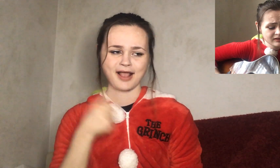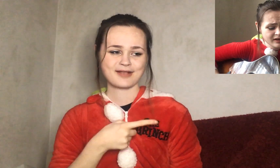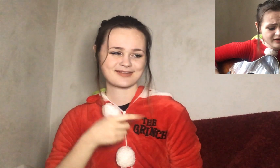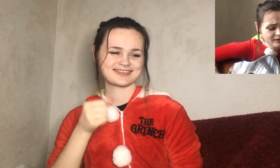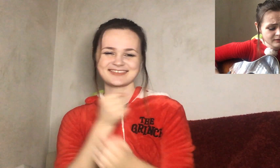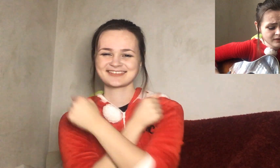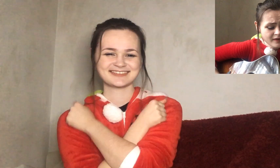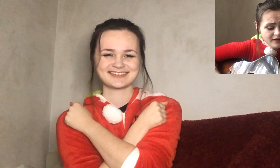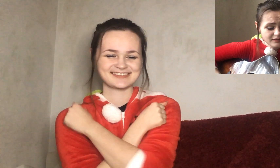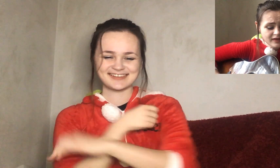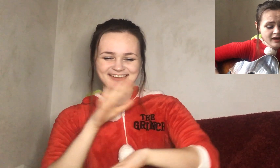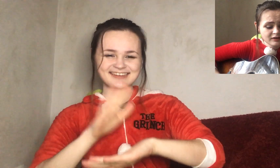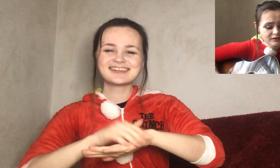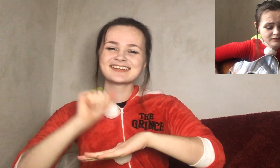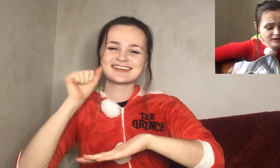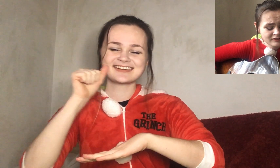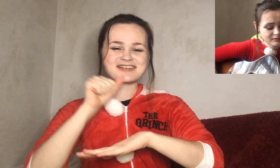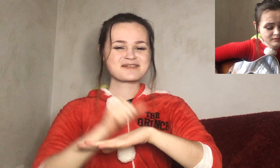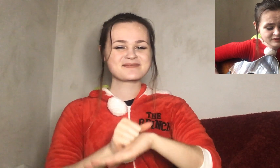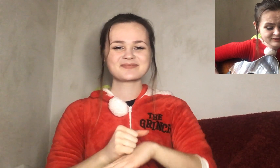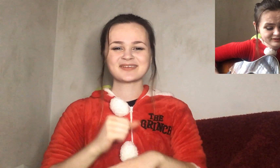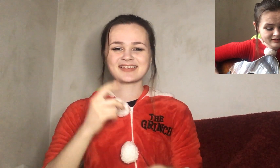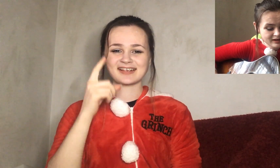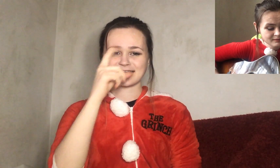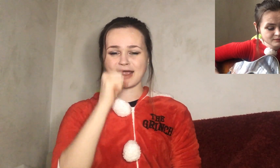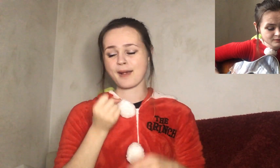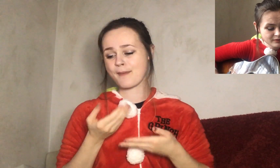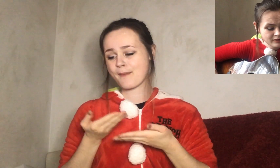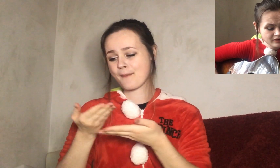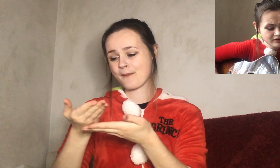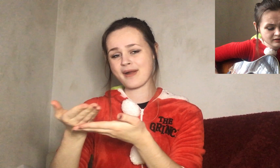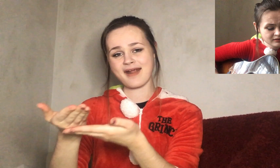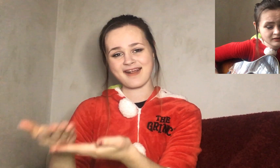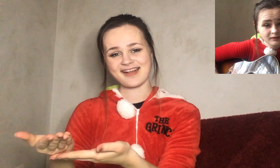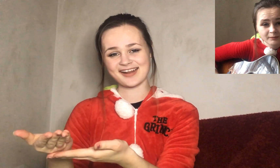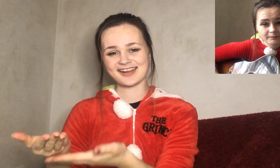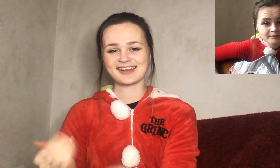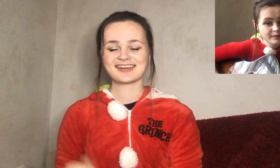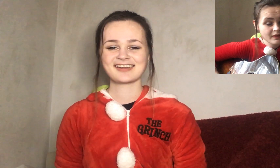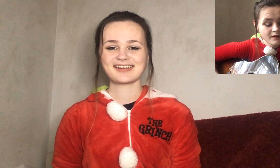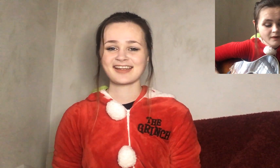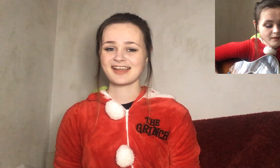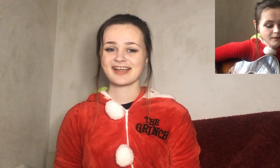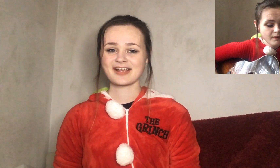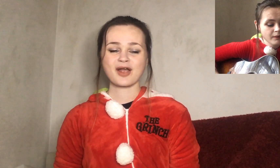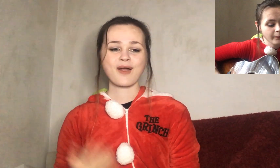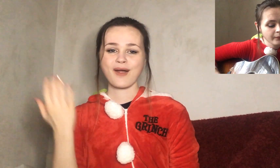the love that Christmas can bring.